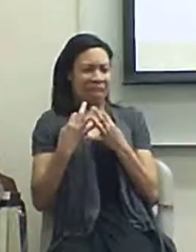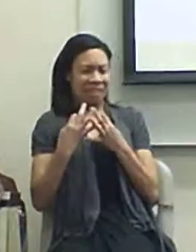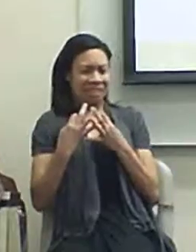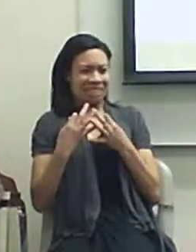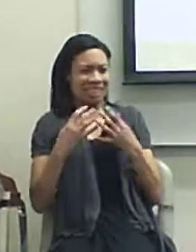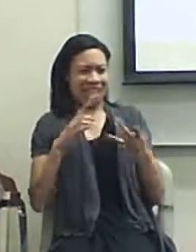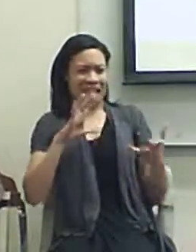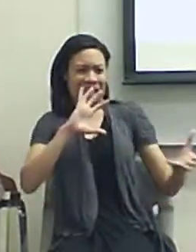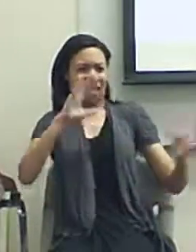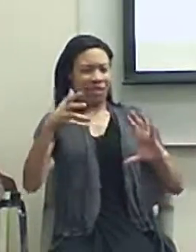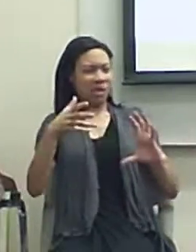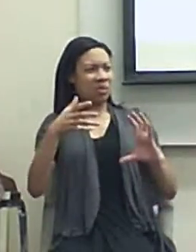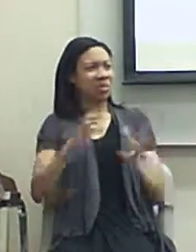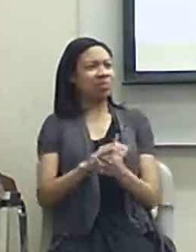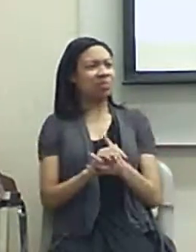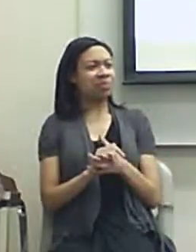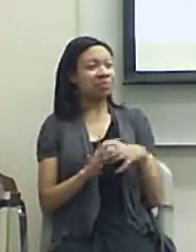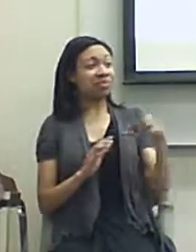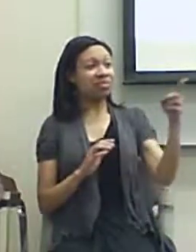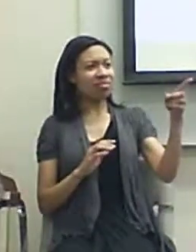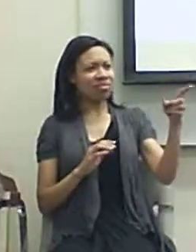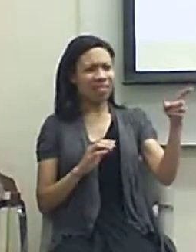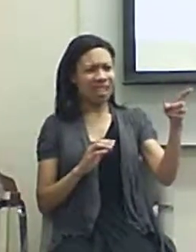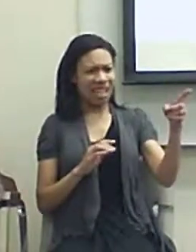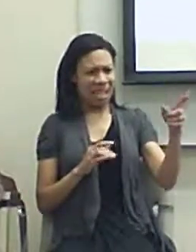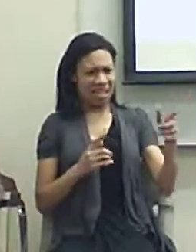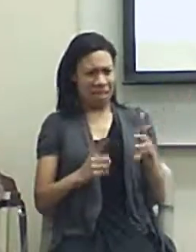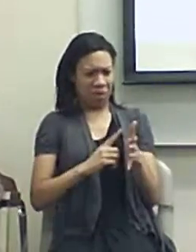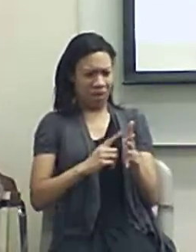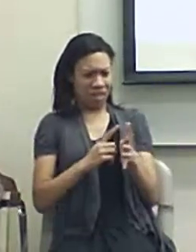ill. Is it usually like a quick change, like between